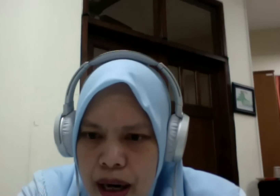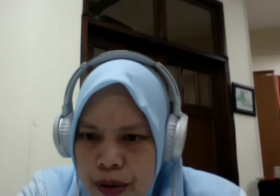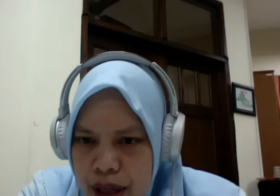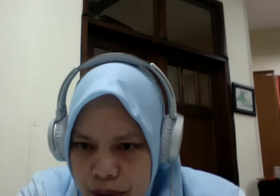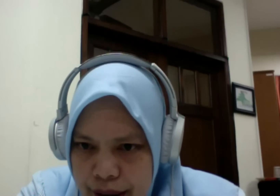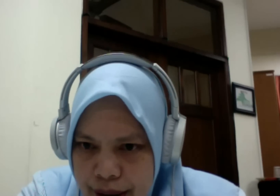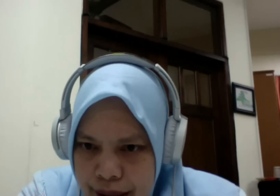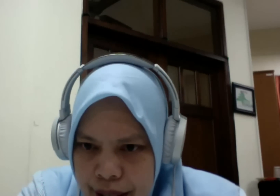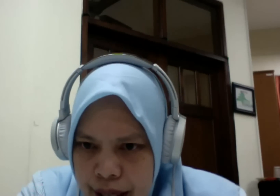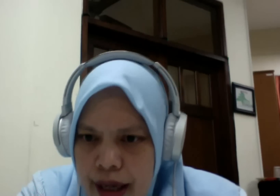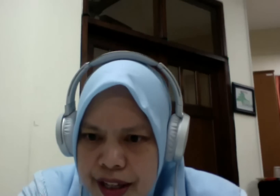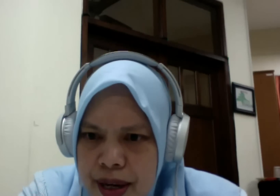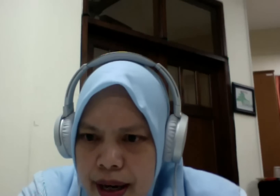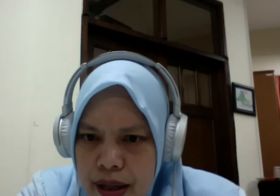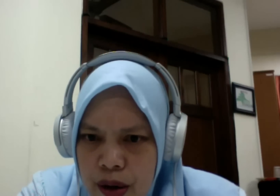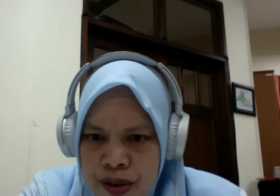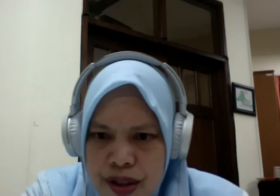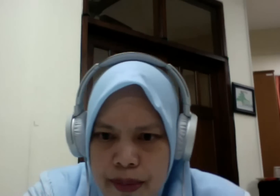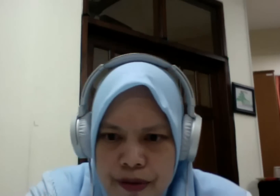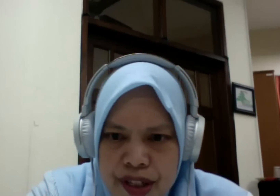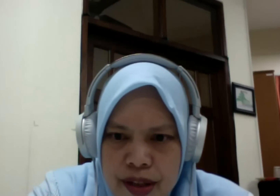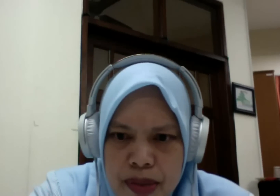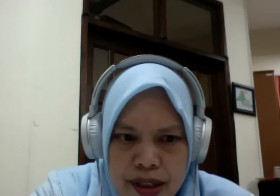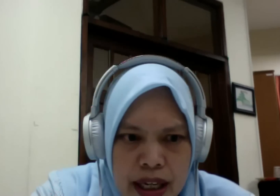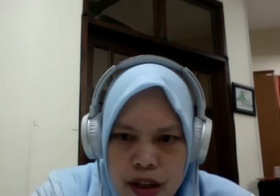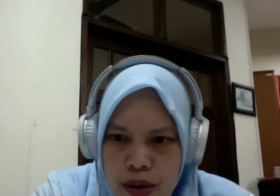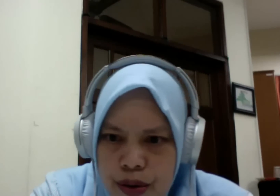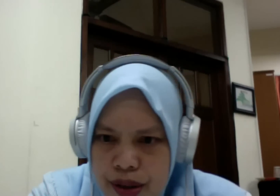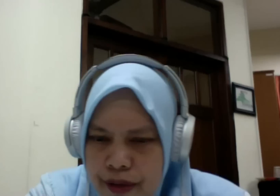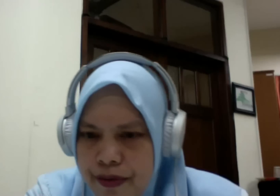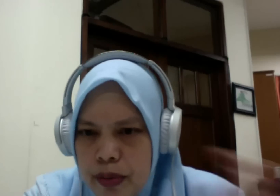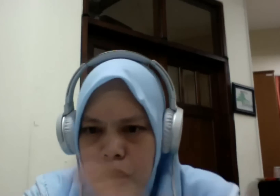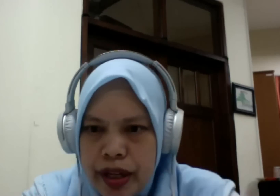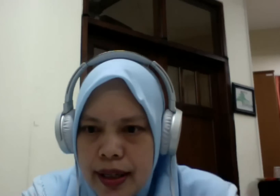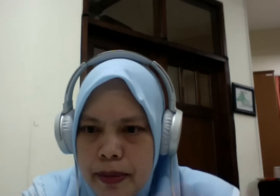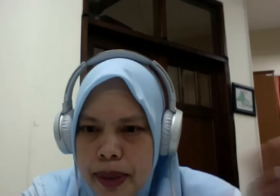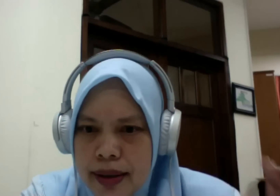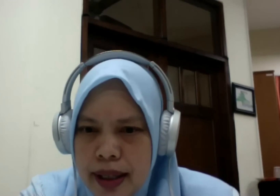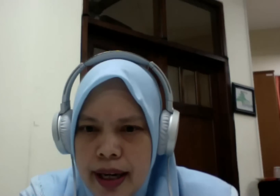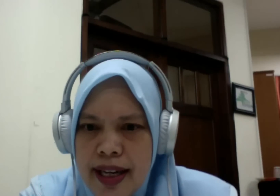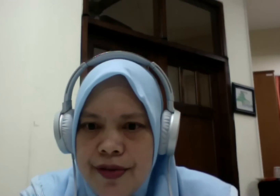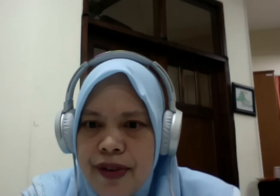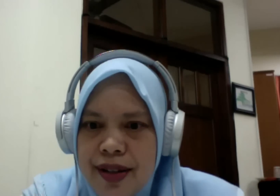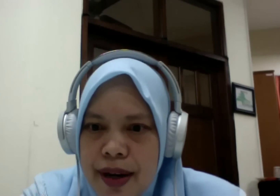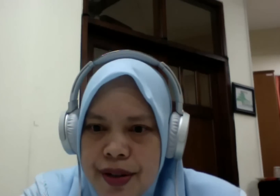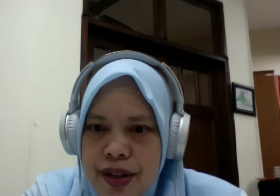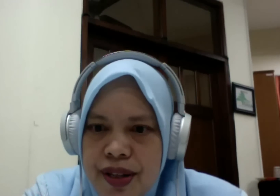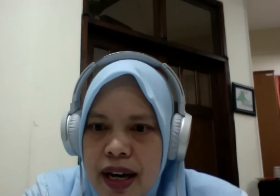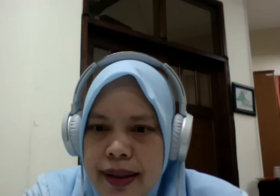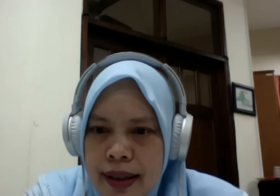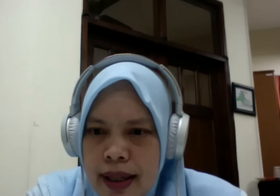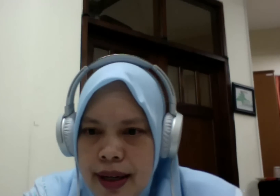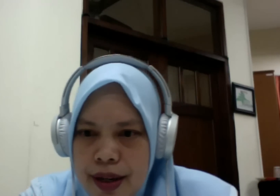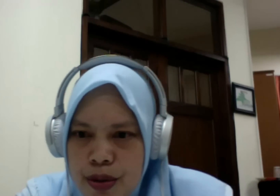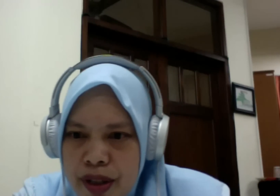Or Pak Gunawan. Is there any concept of disability inclusive model in building and infrastructure